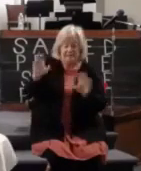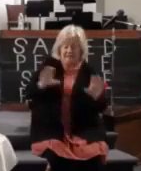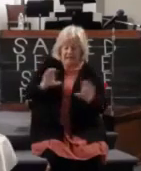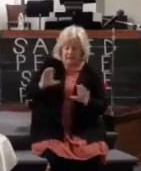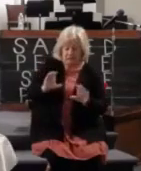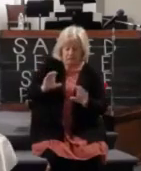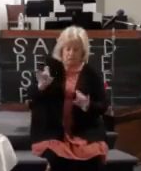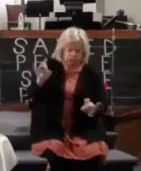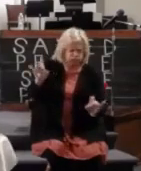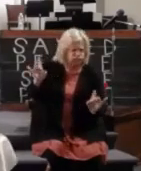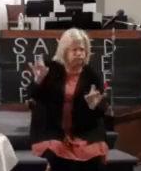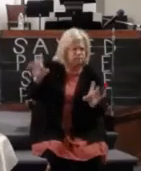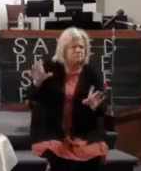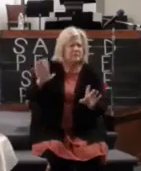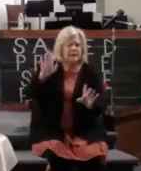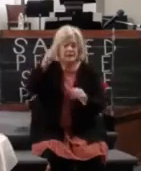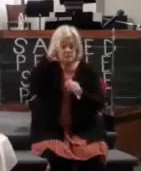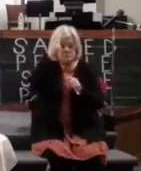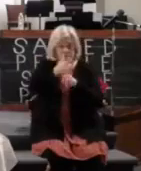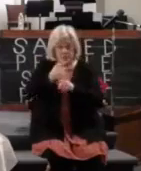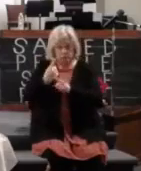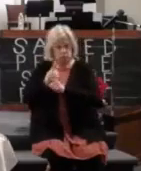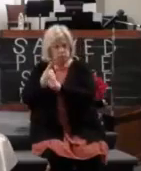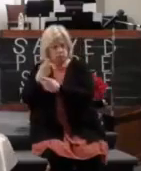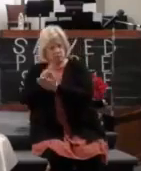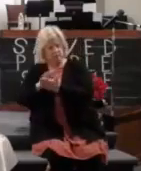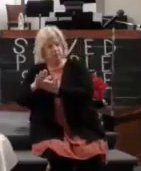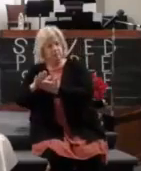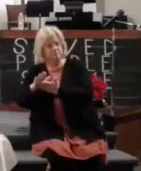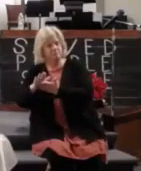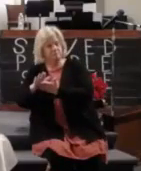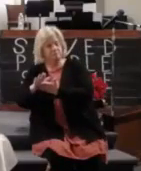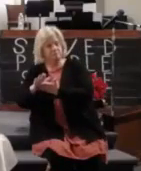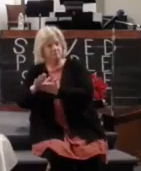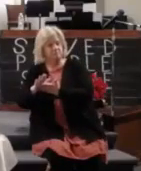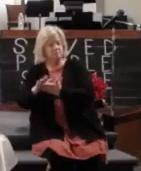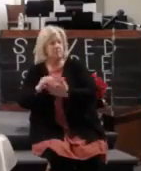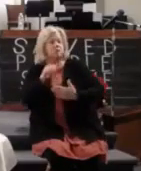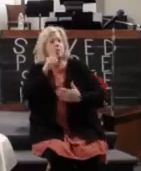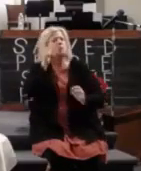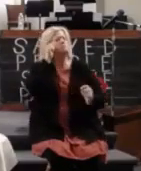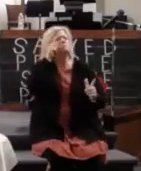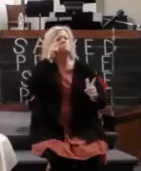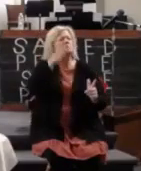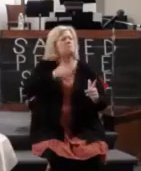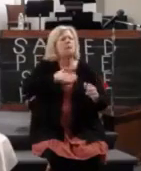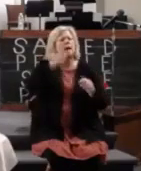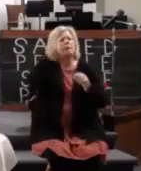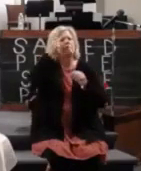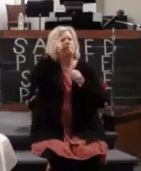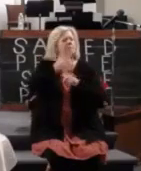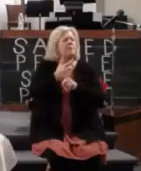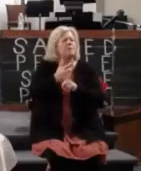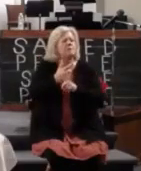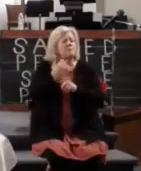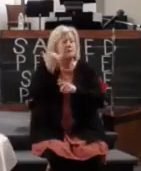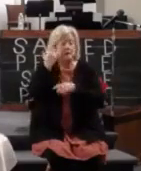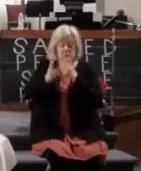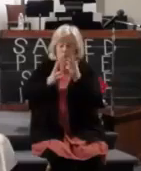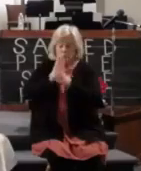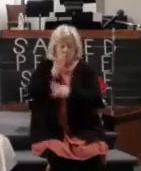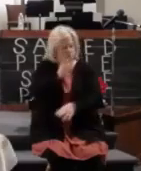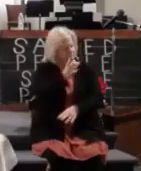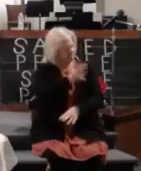evil and his brothers were righteous. Do not be surprised, my brothers, if the world hates